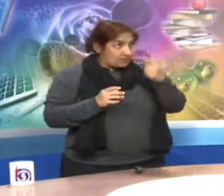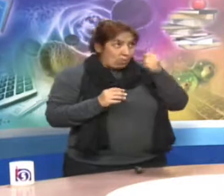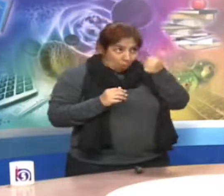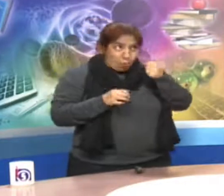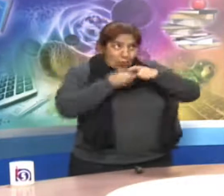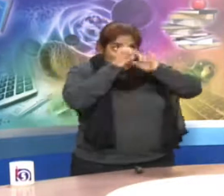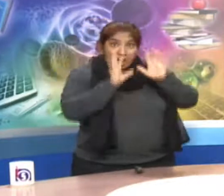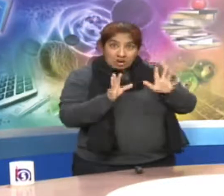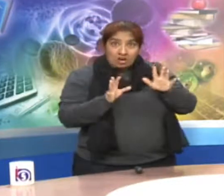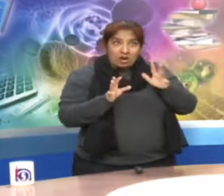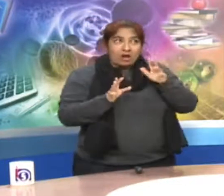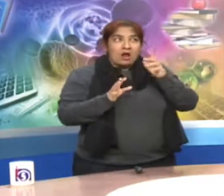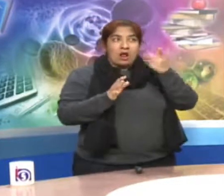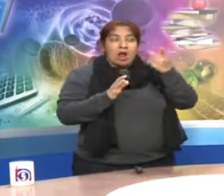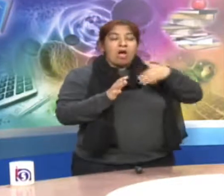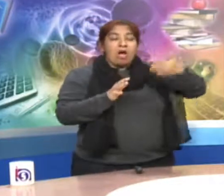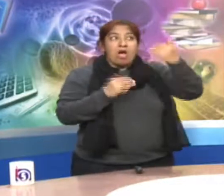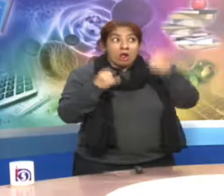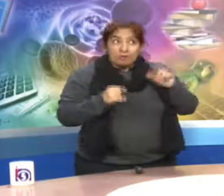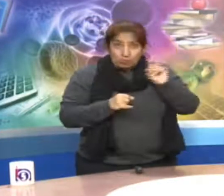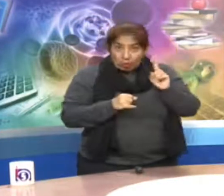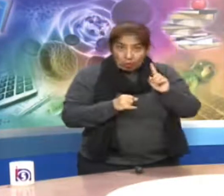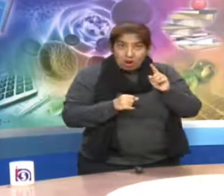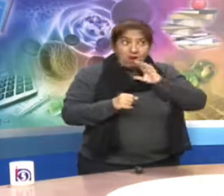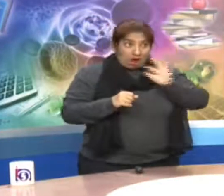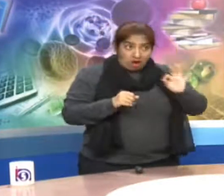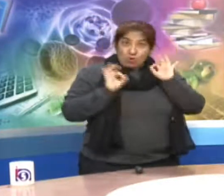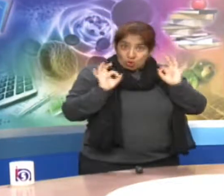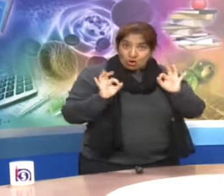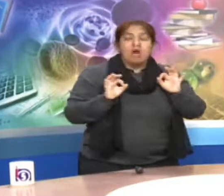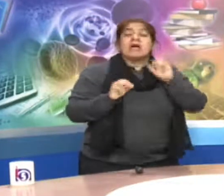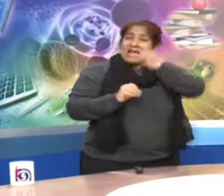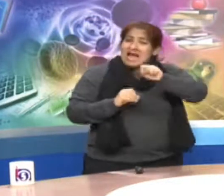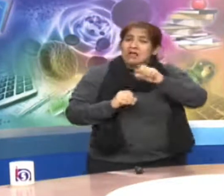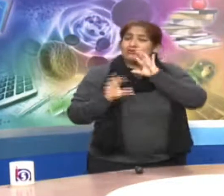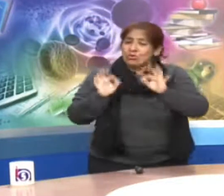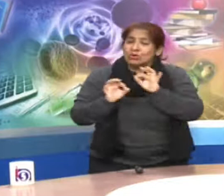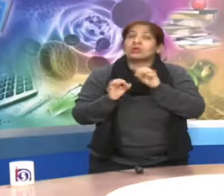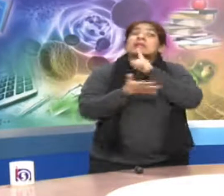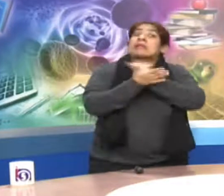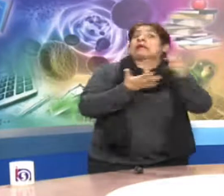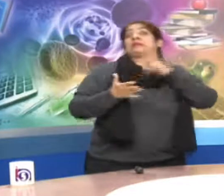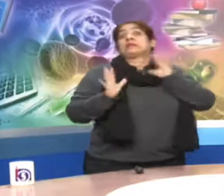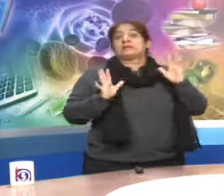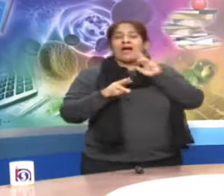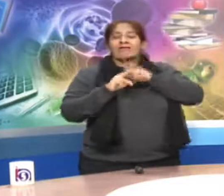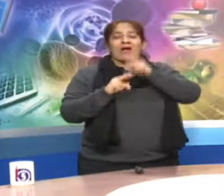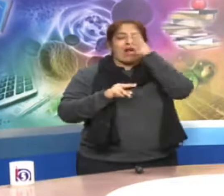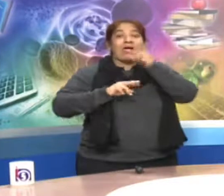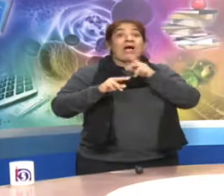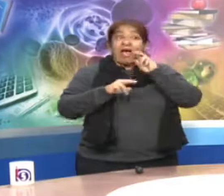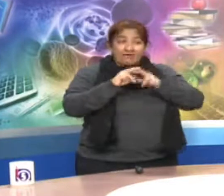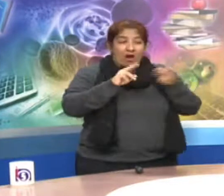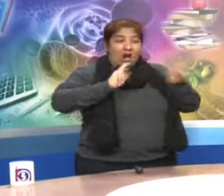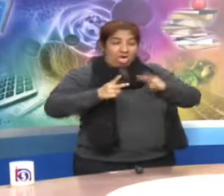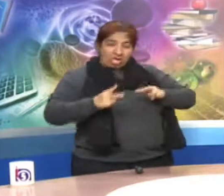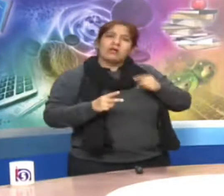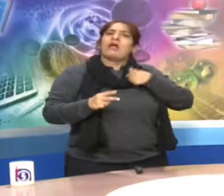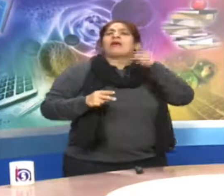when you buy a product from somebody, you always ask them, does it have a warranty? Can it be exchanged?